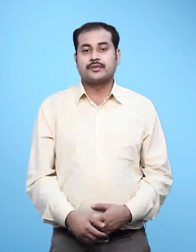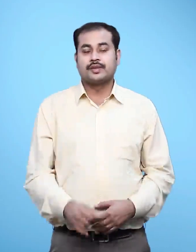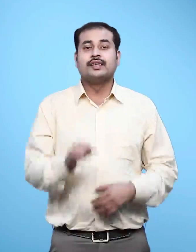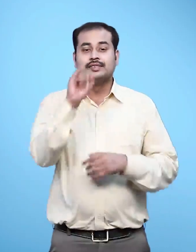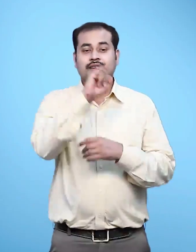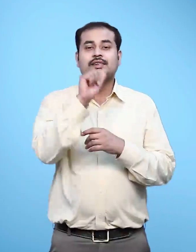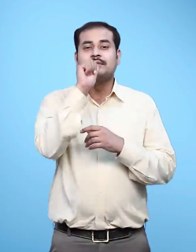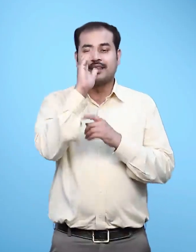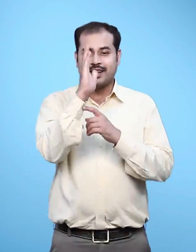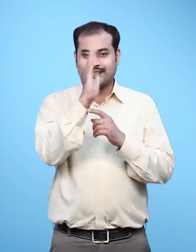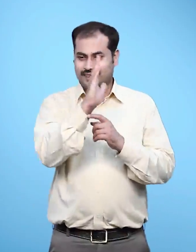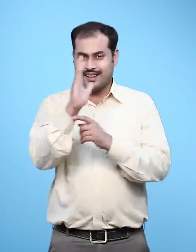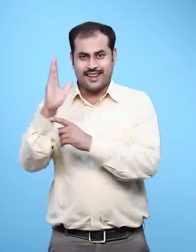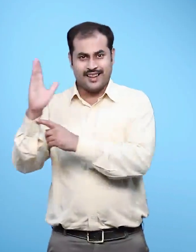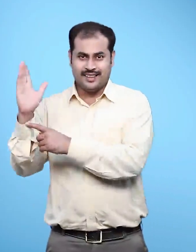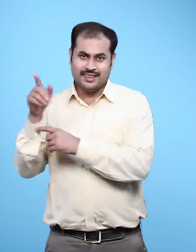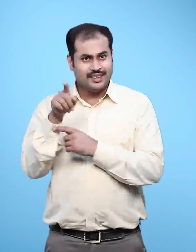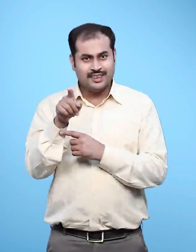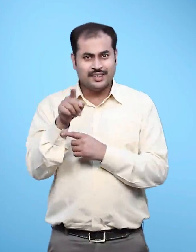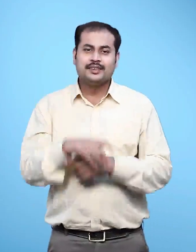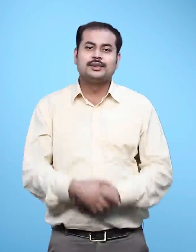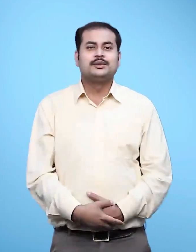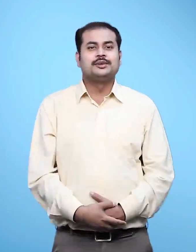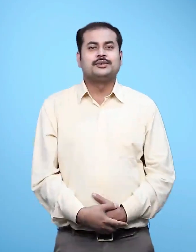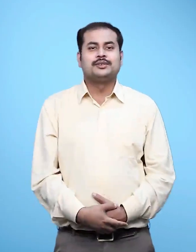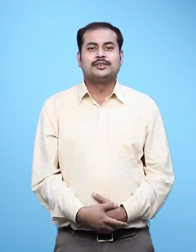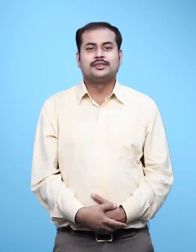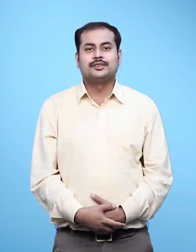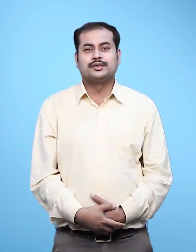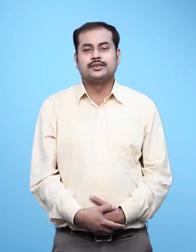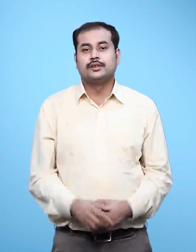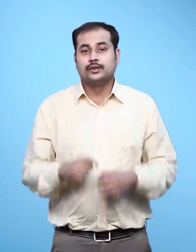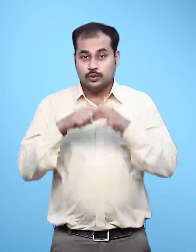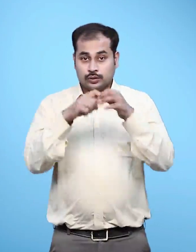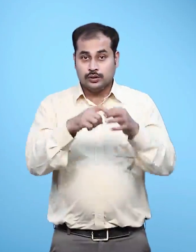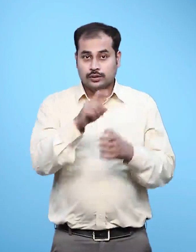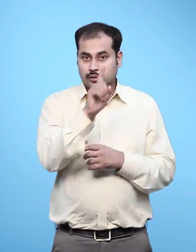For making six glasses of lemon drink Question 1